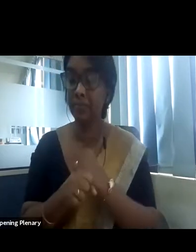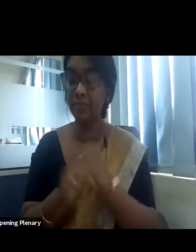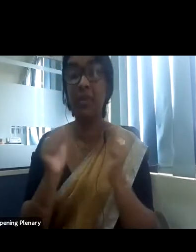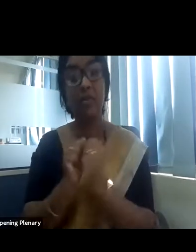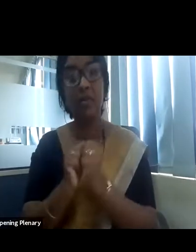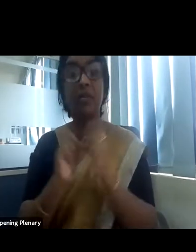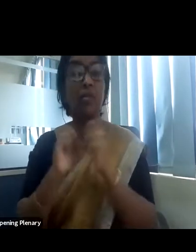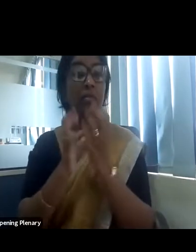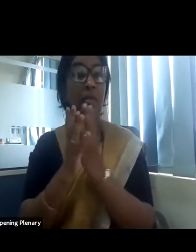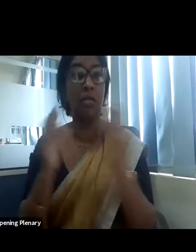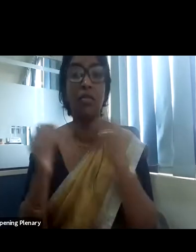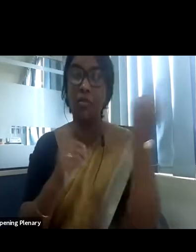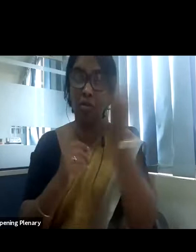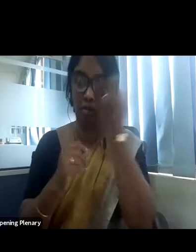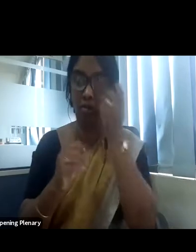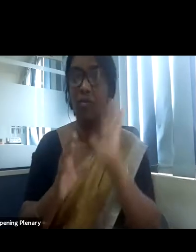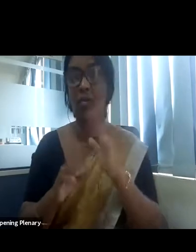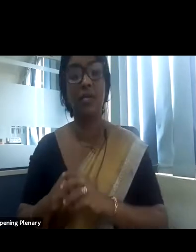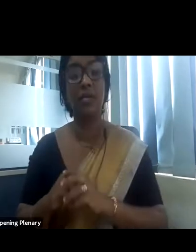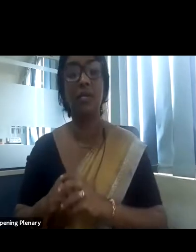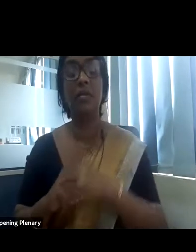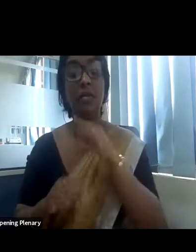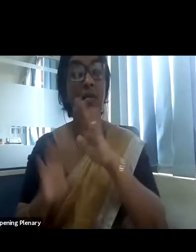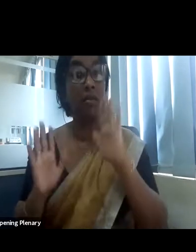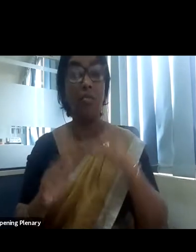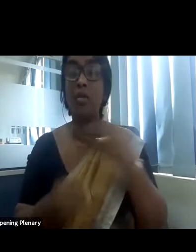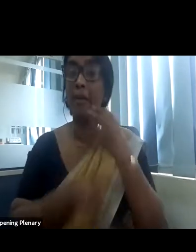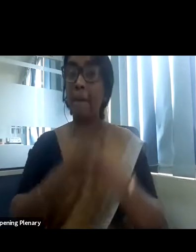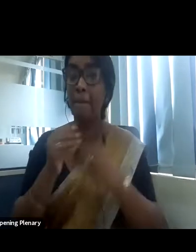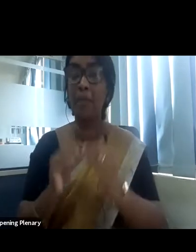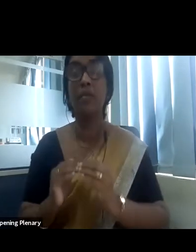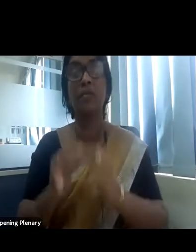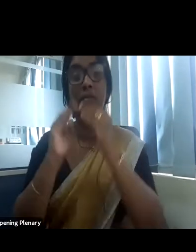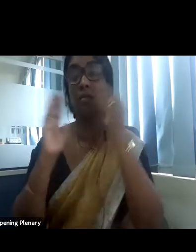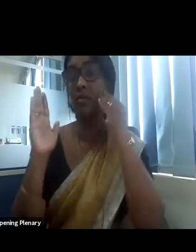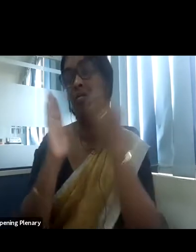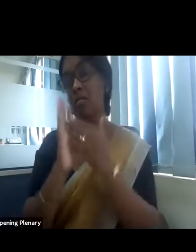for growth and innovations. Now, why are we talking about it now?